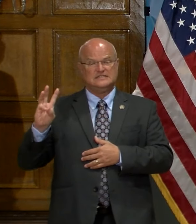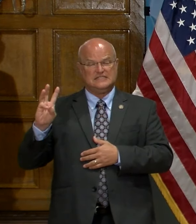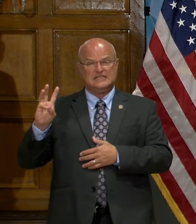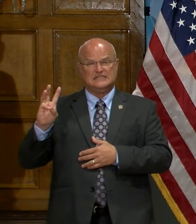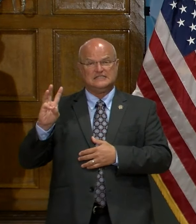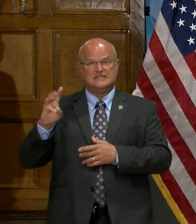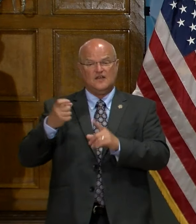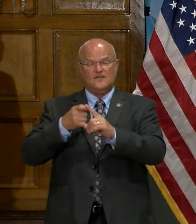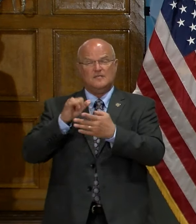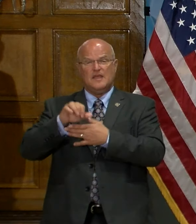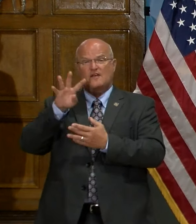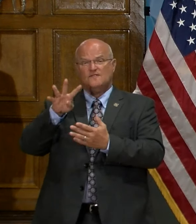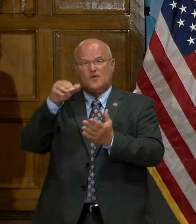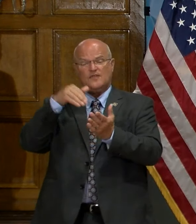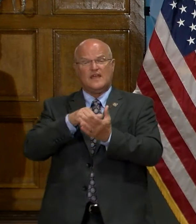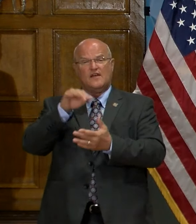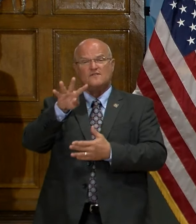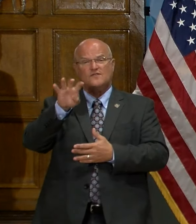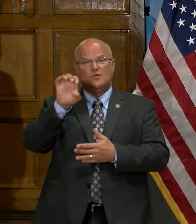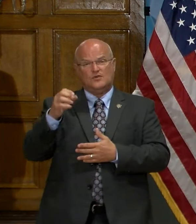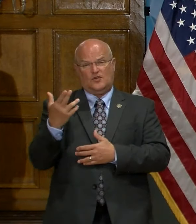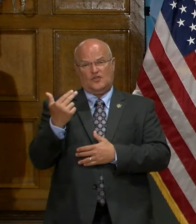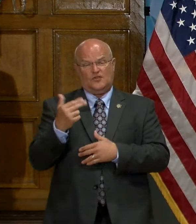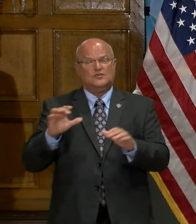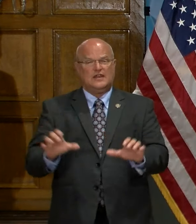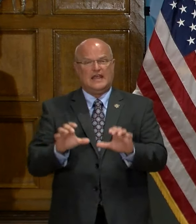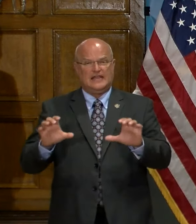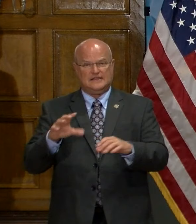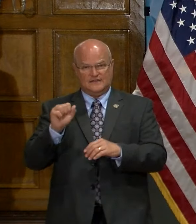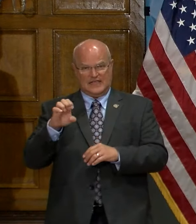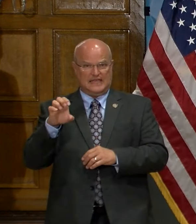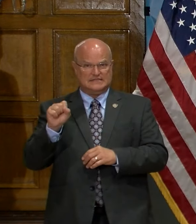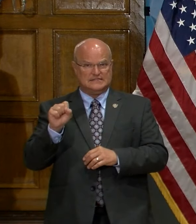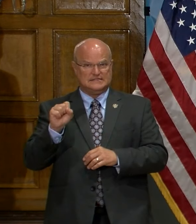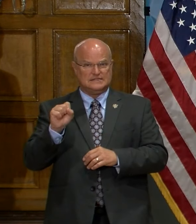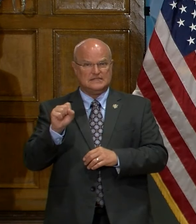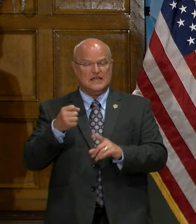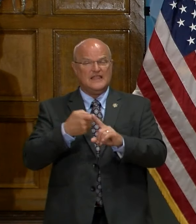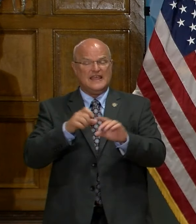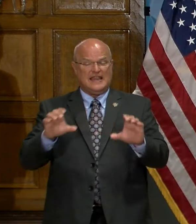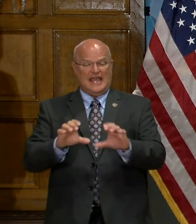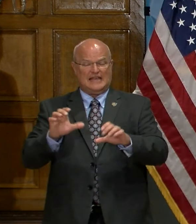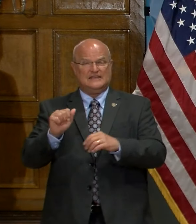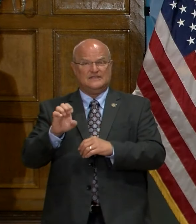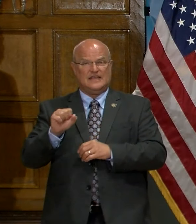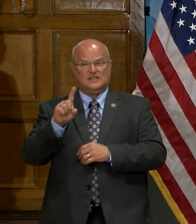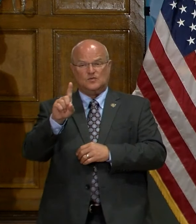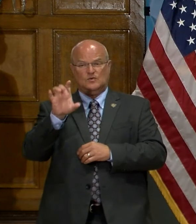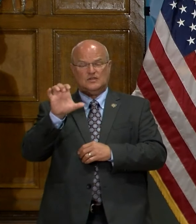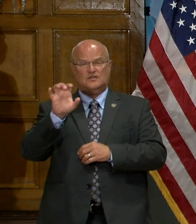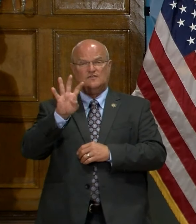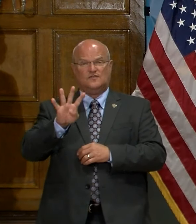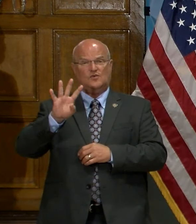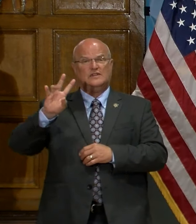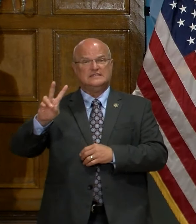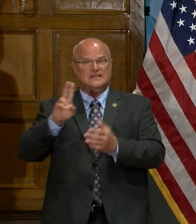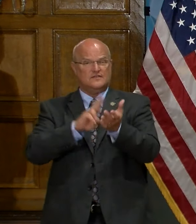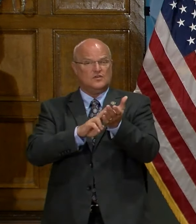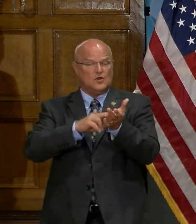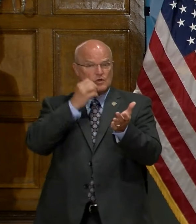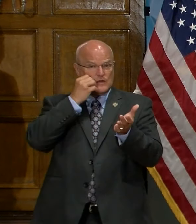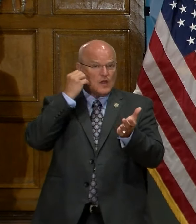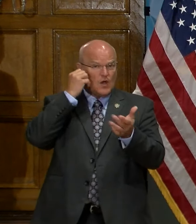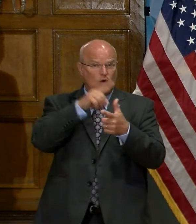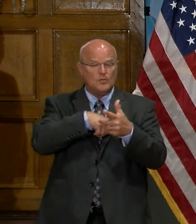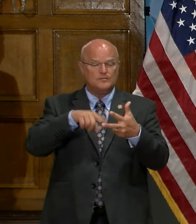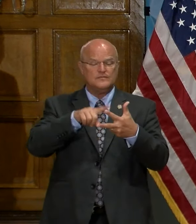13,606. Of those, 4,413 are active cases. Of those active cases, 147 are in nursing